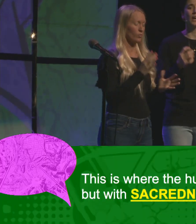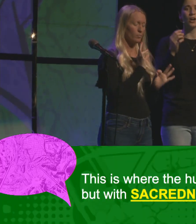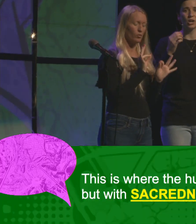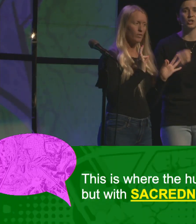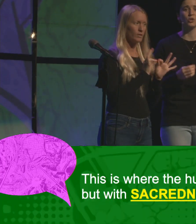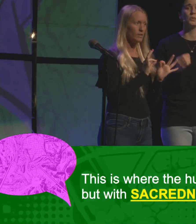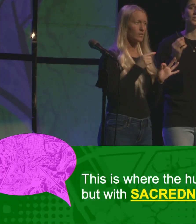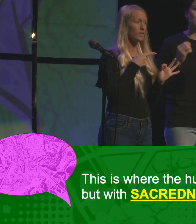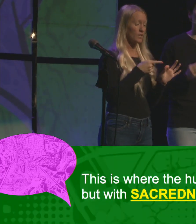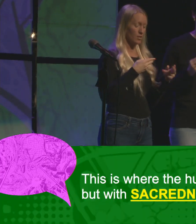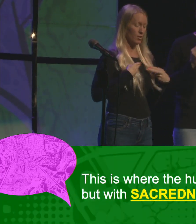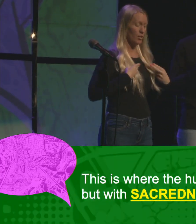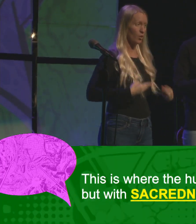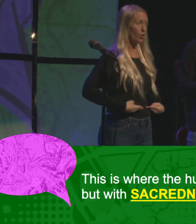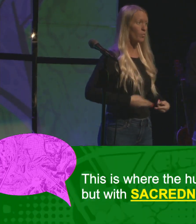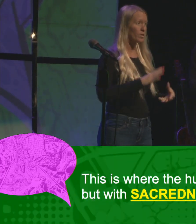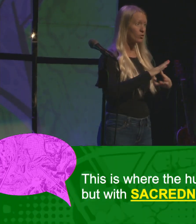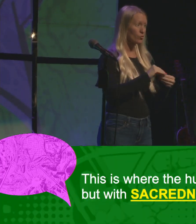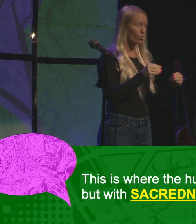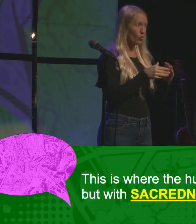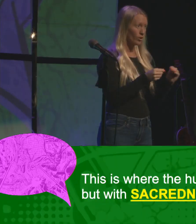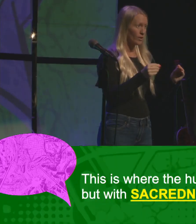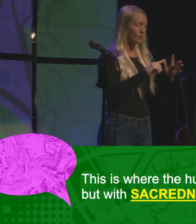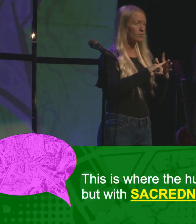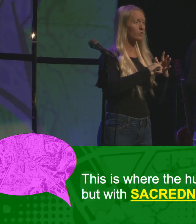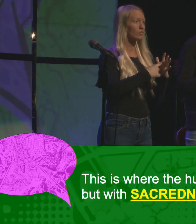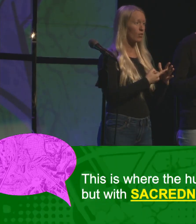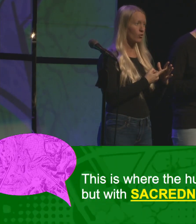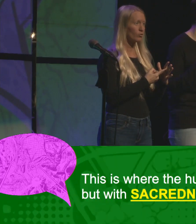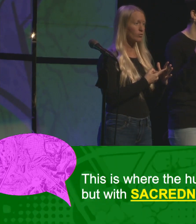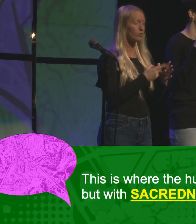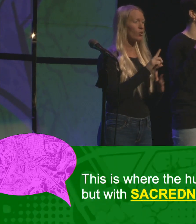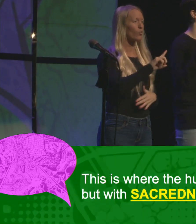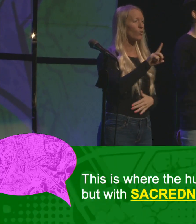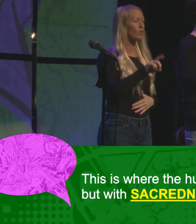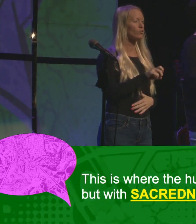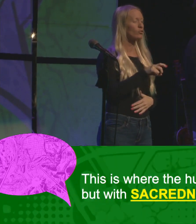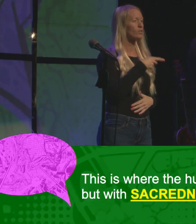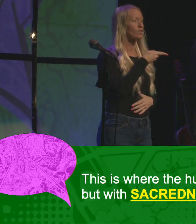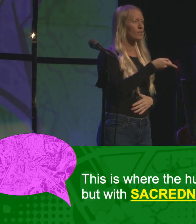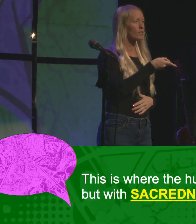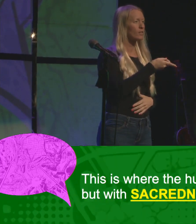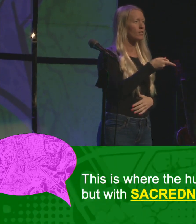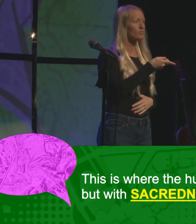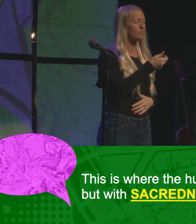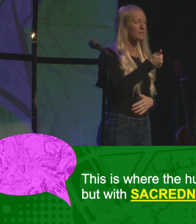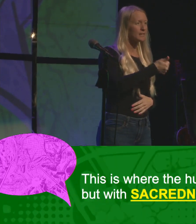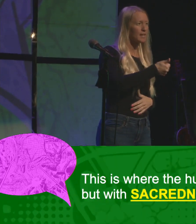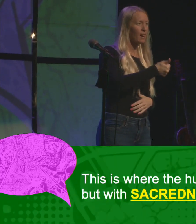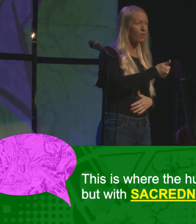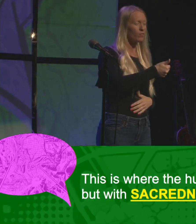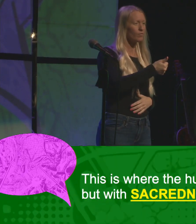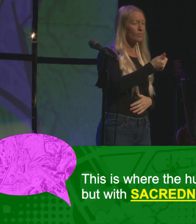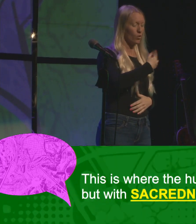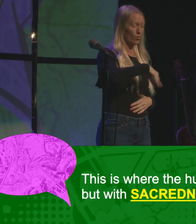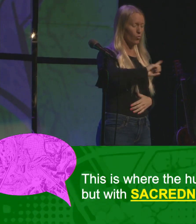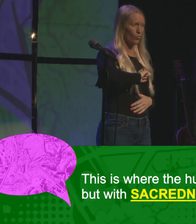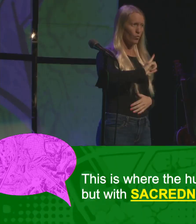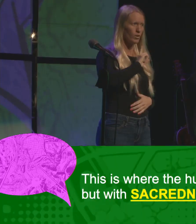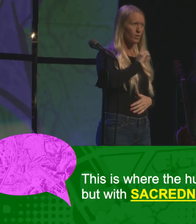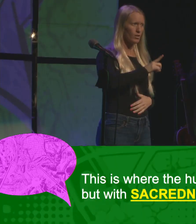is where our human story starts. The very question itself, are we born sinful, is just a wrong question in and of